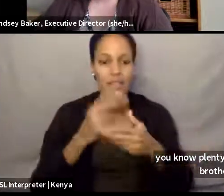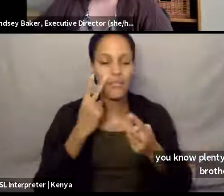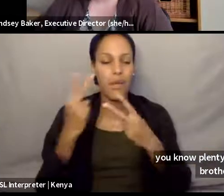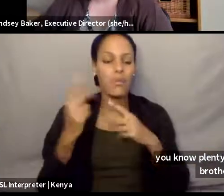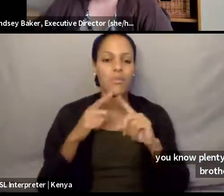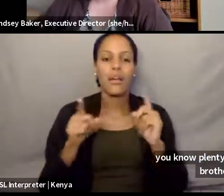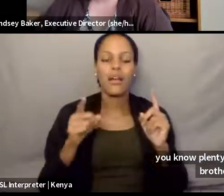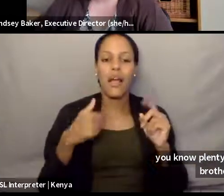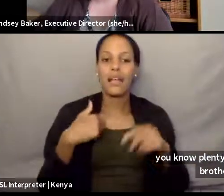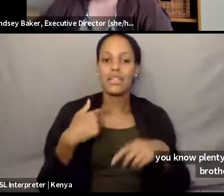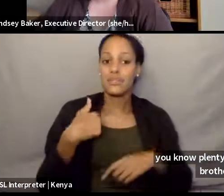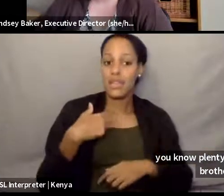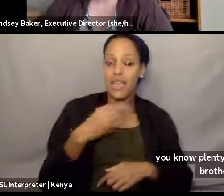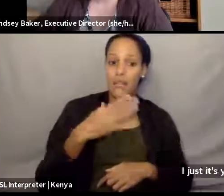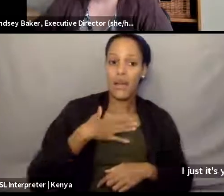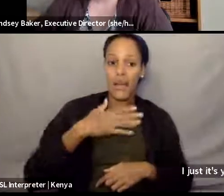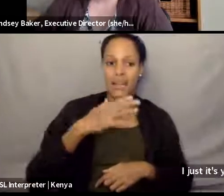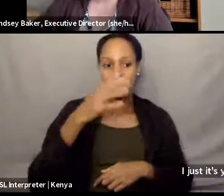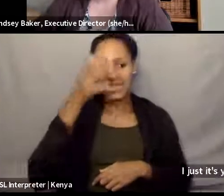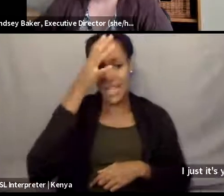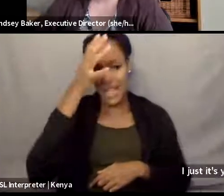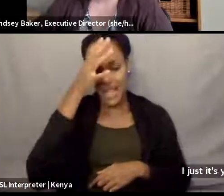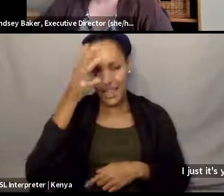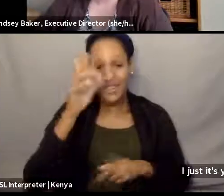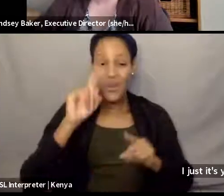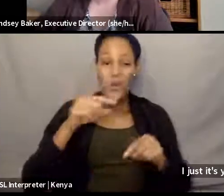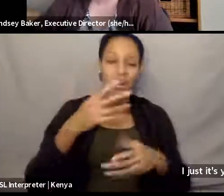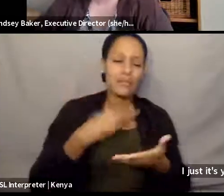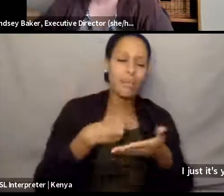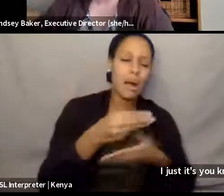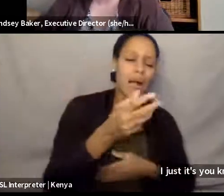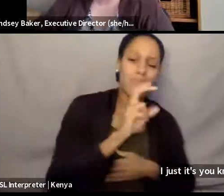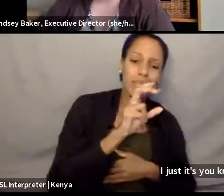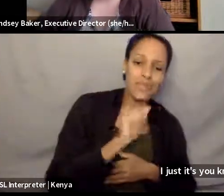you know, me and my old man, like, you know, going to get pizza or something.